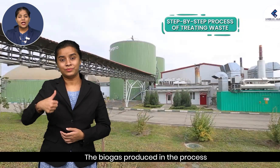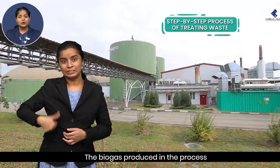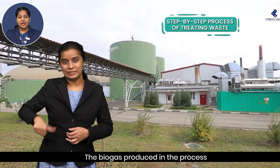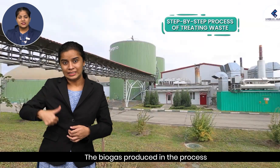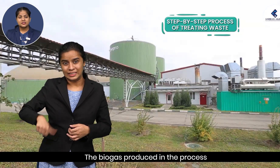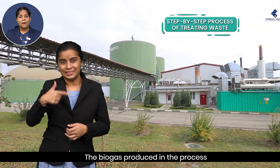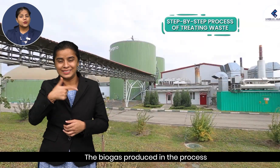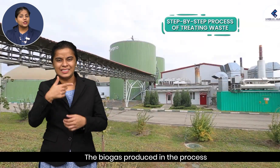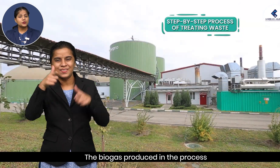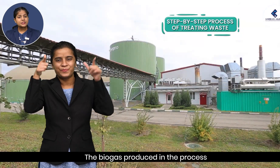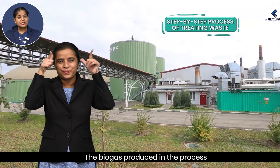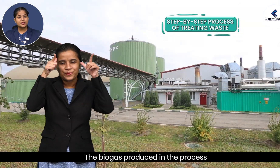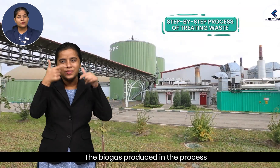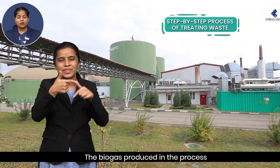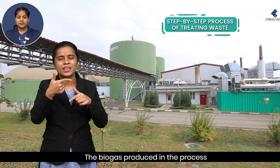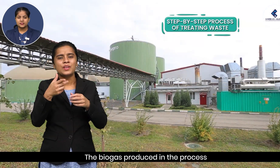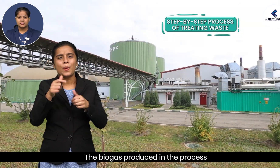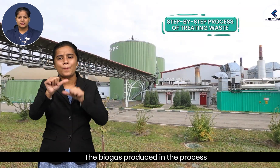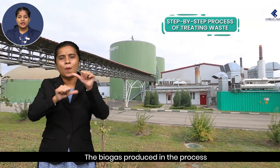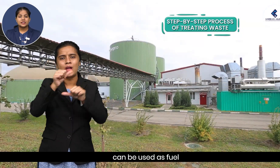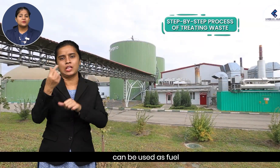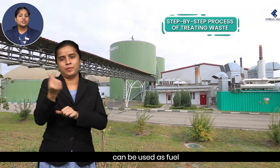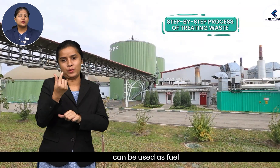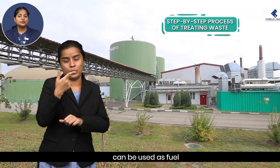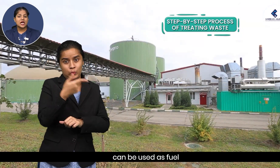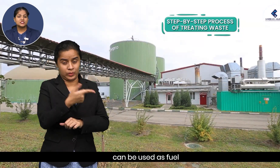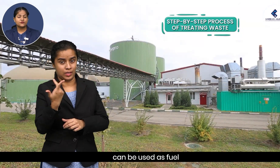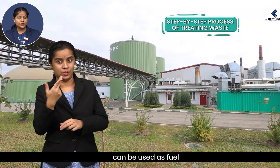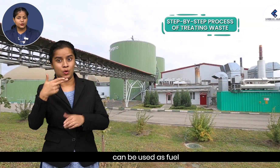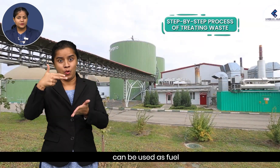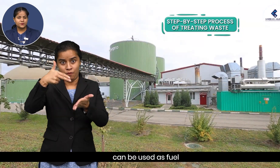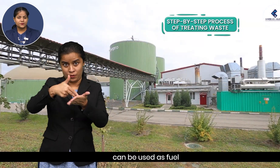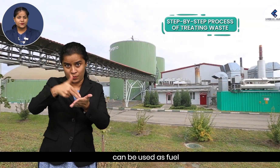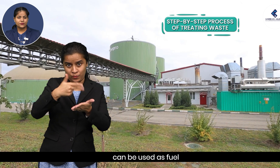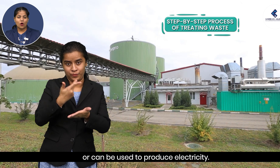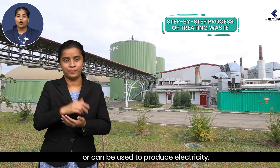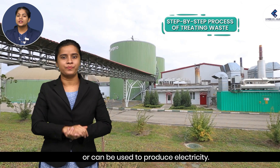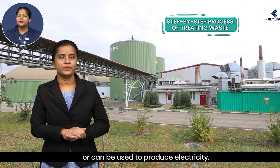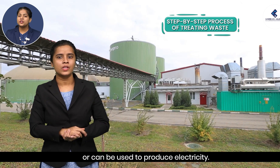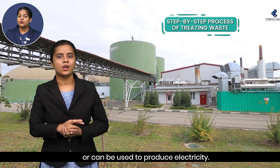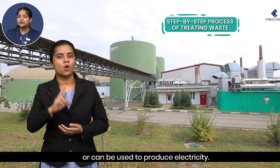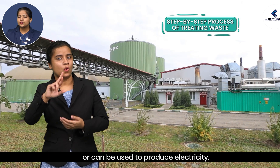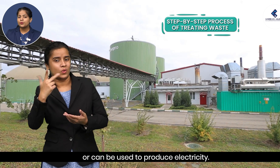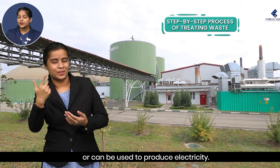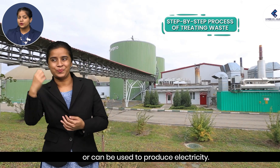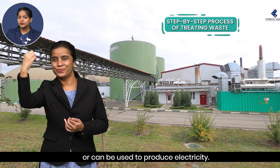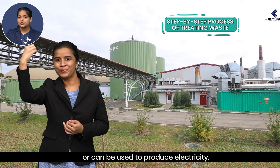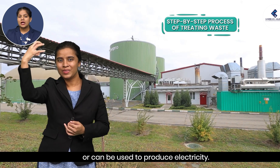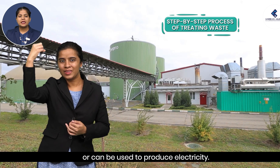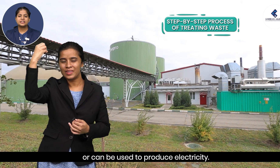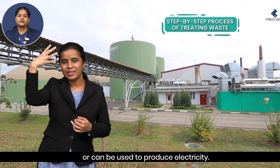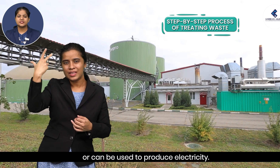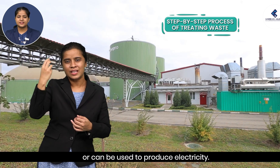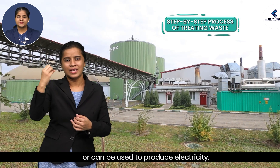The biogas produced in the process can be used as fuel or can be used to